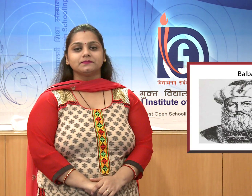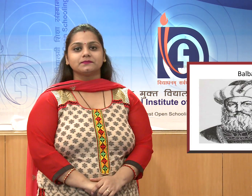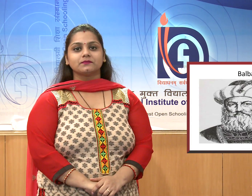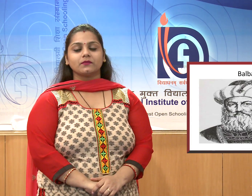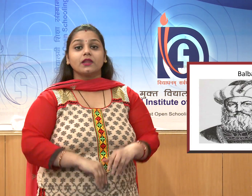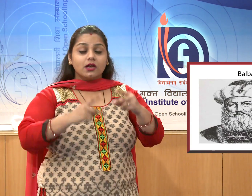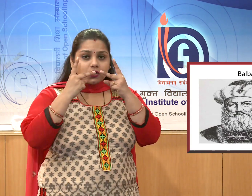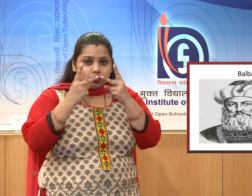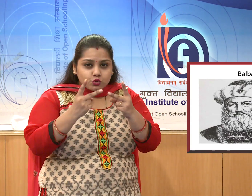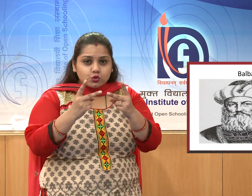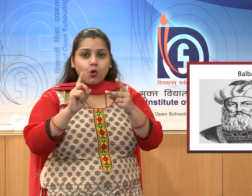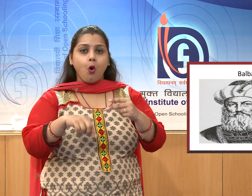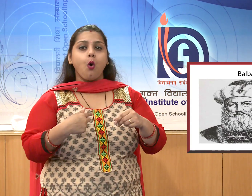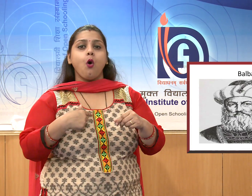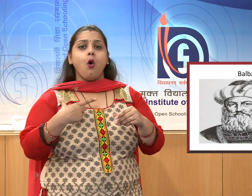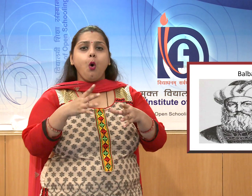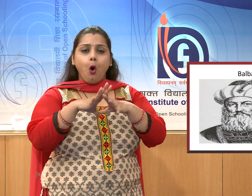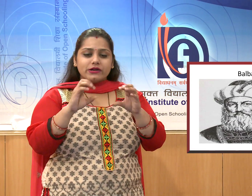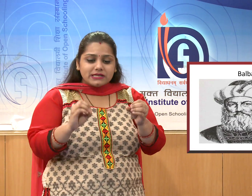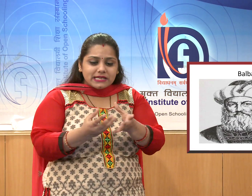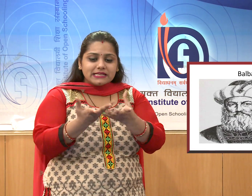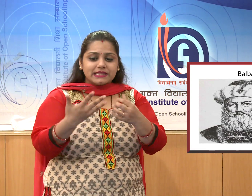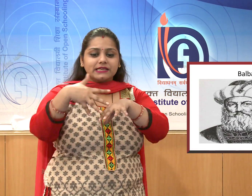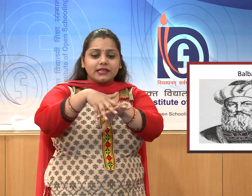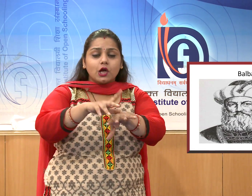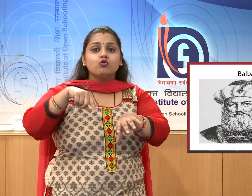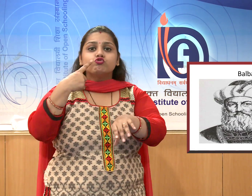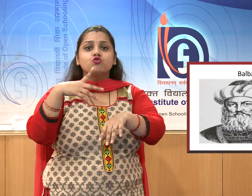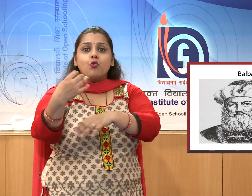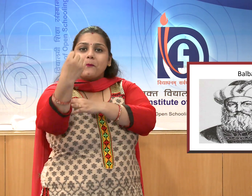saw an elevation of the position